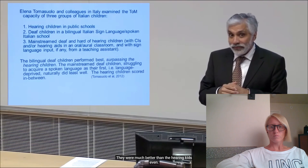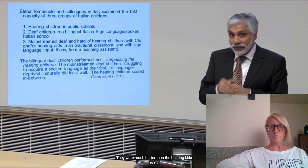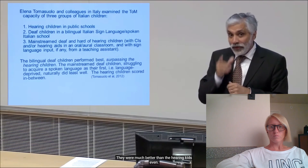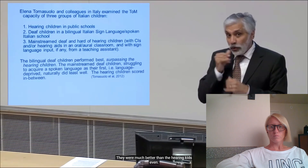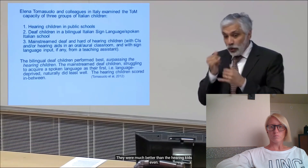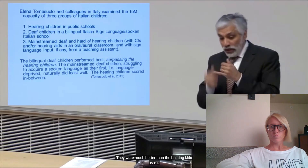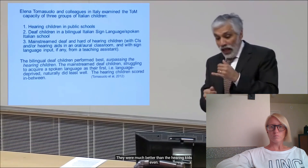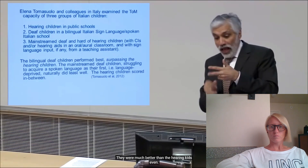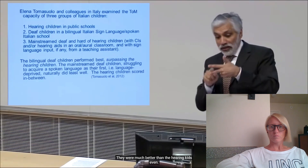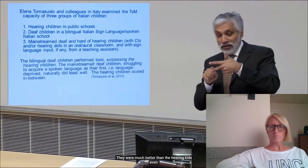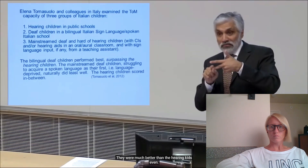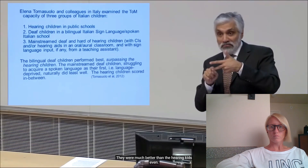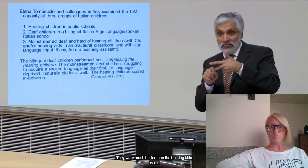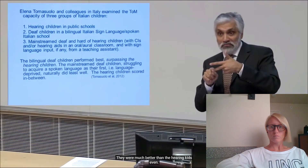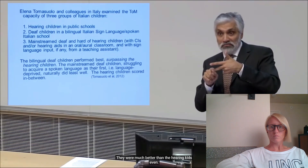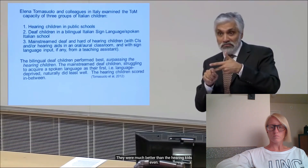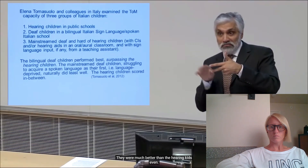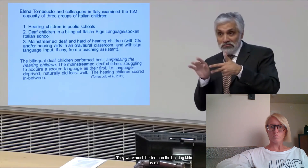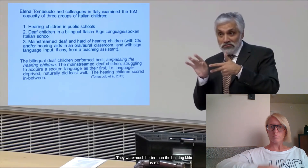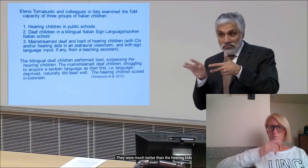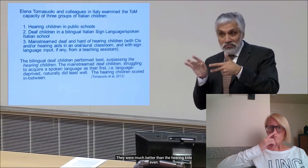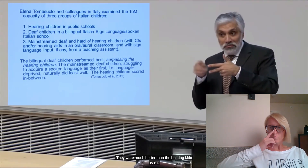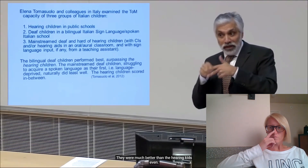than the hearing kids even.